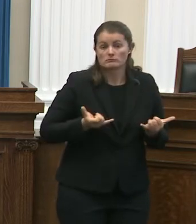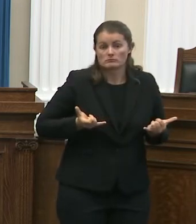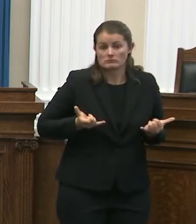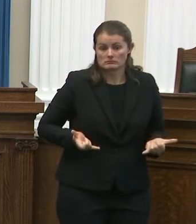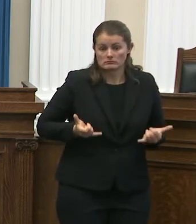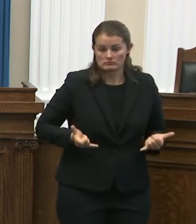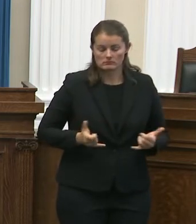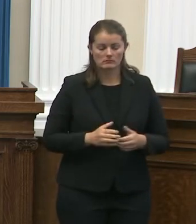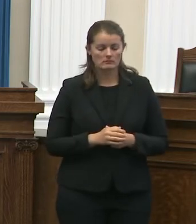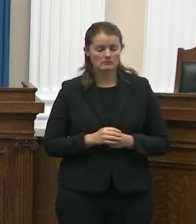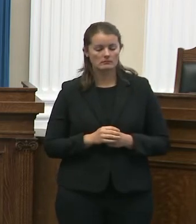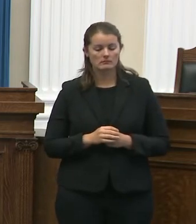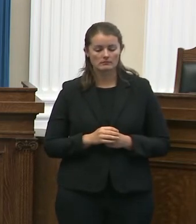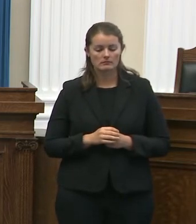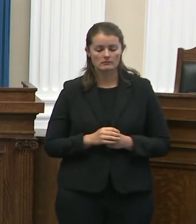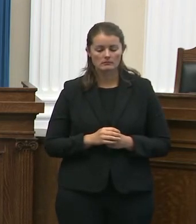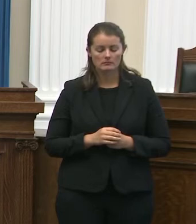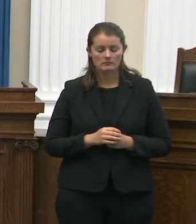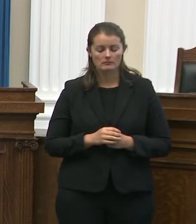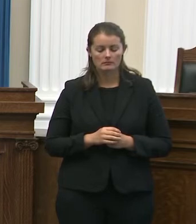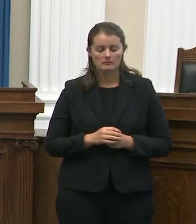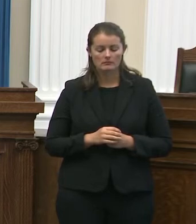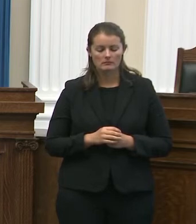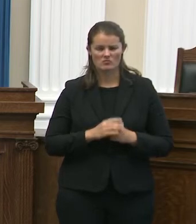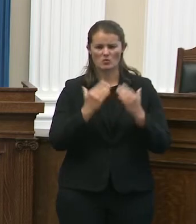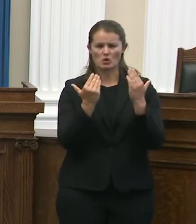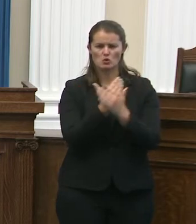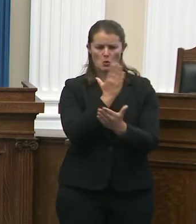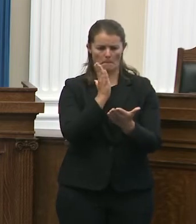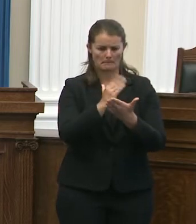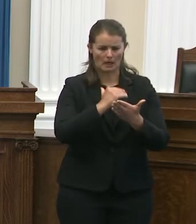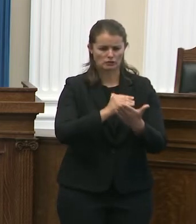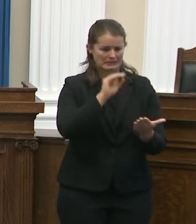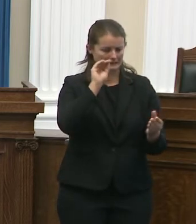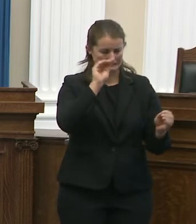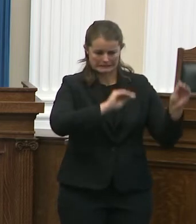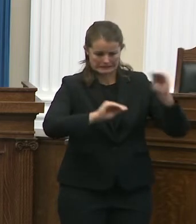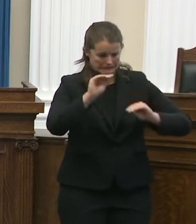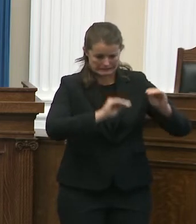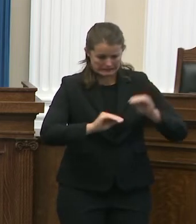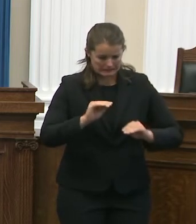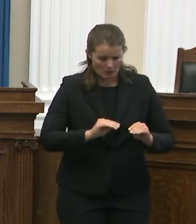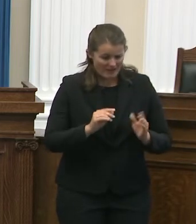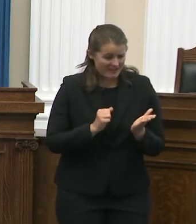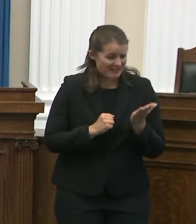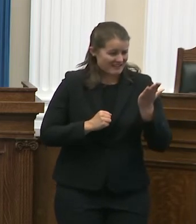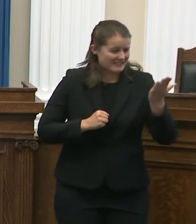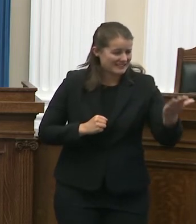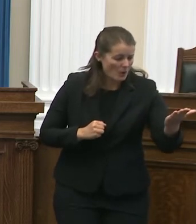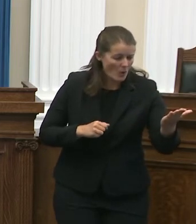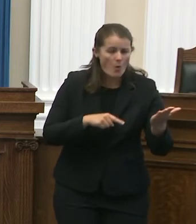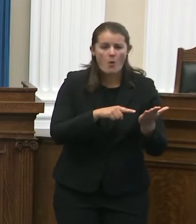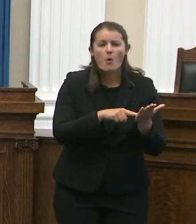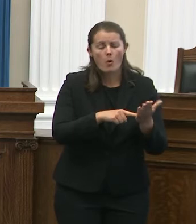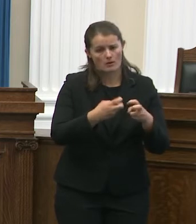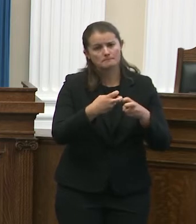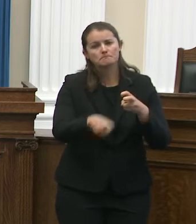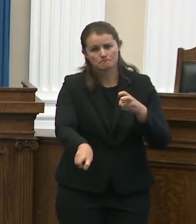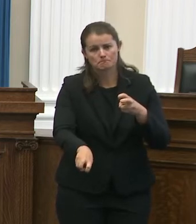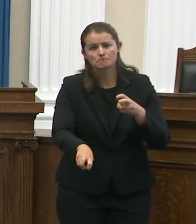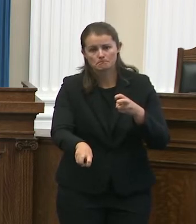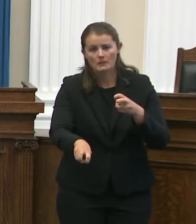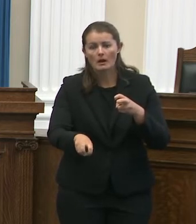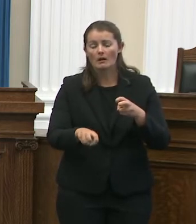state agency proposed lightly. Our state agency directors have had to make painful reductions in